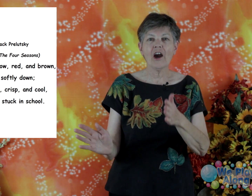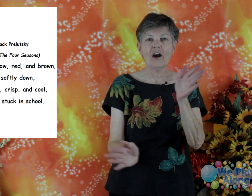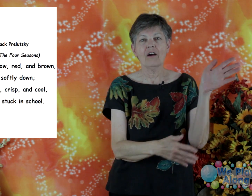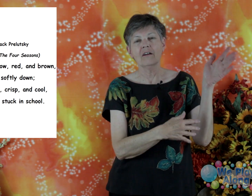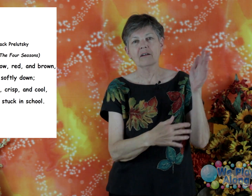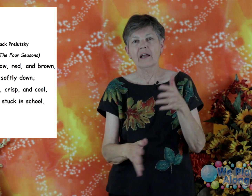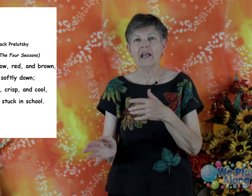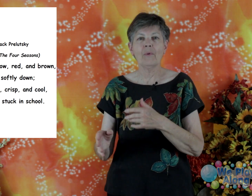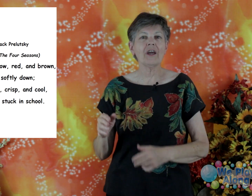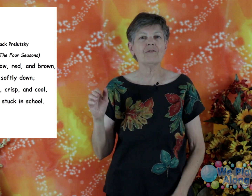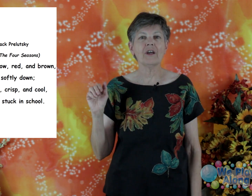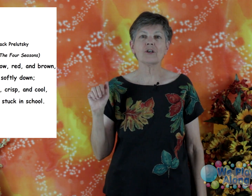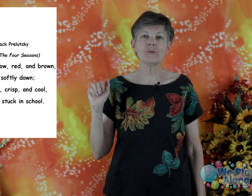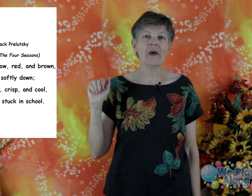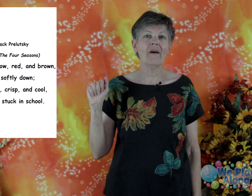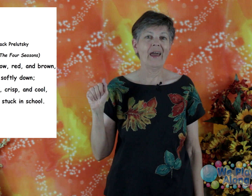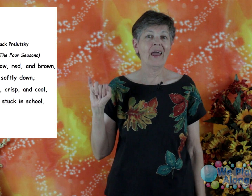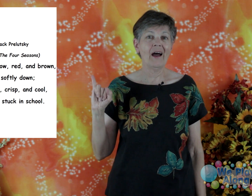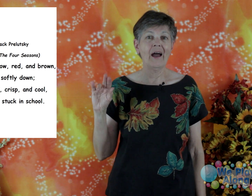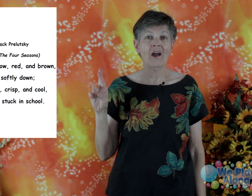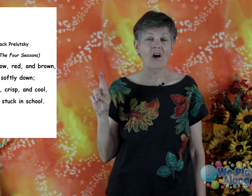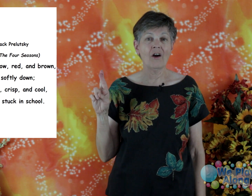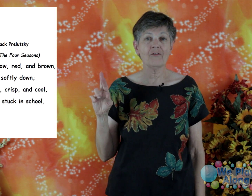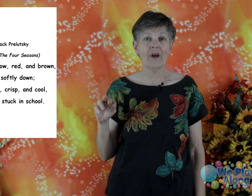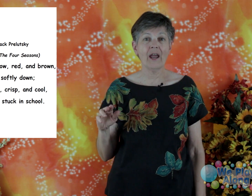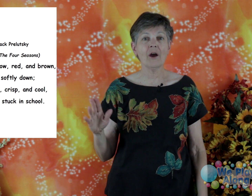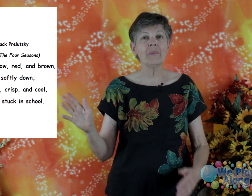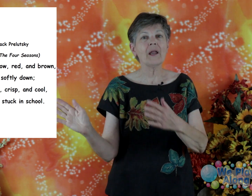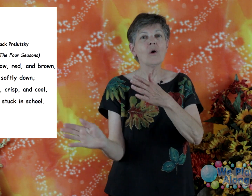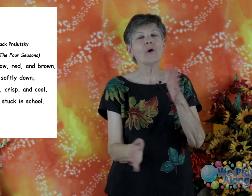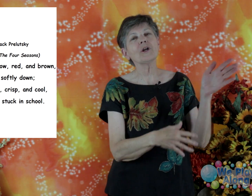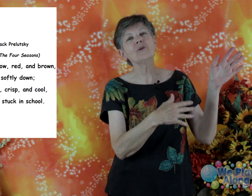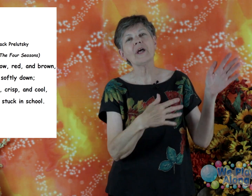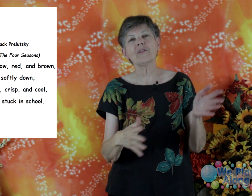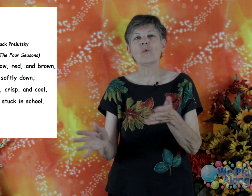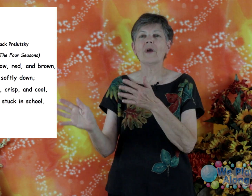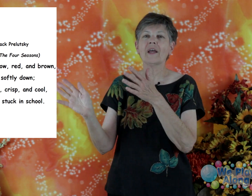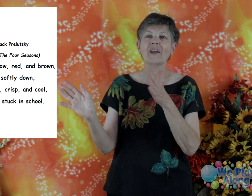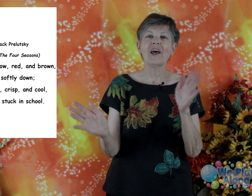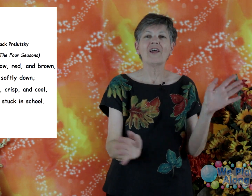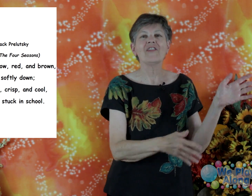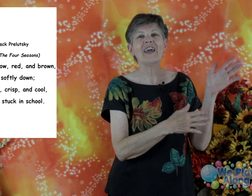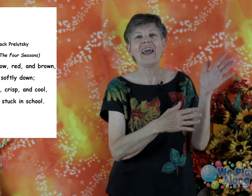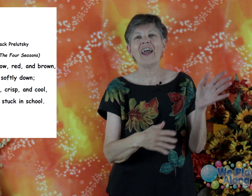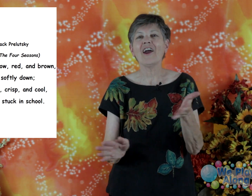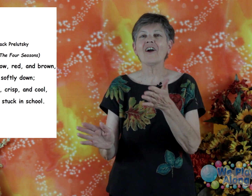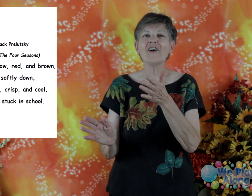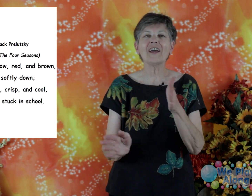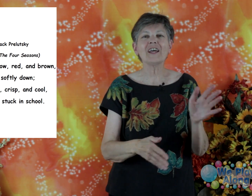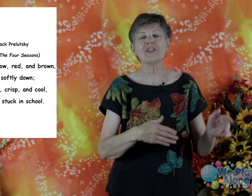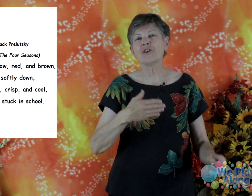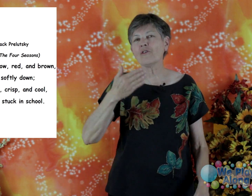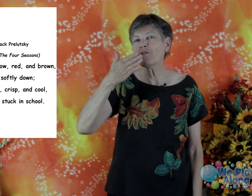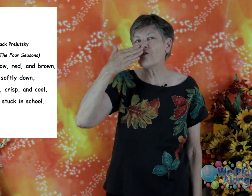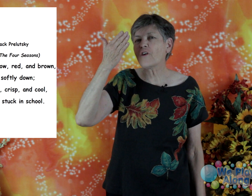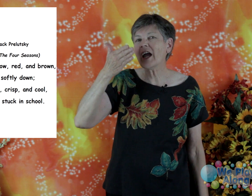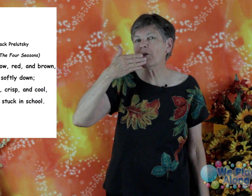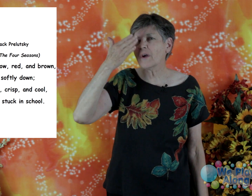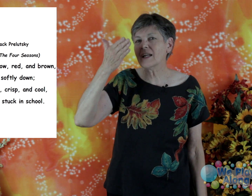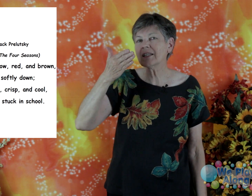air. Now we could finger spell A-I-R for air, but we're going to do like the wind. The air is fragrant.